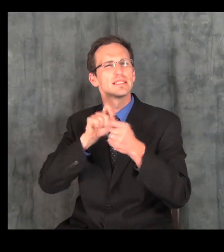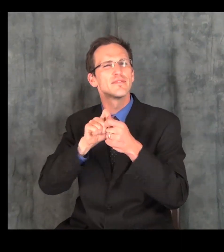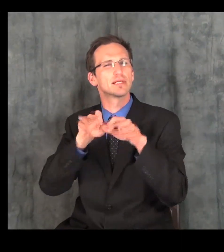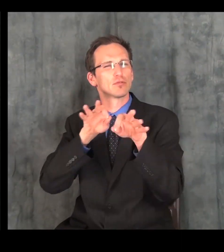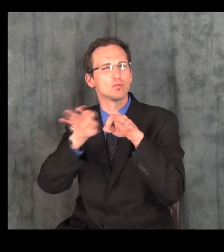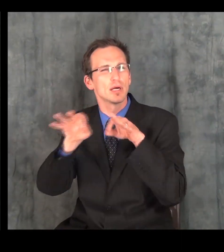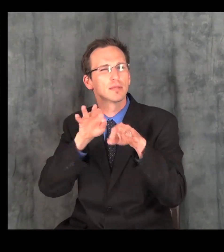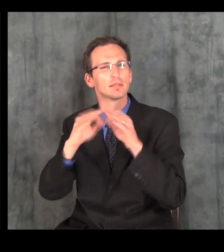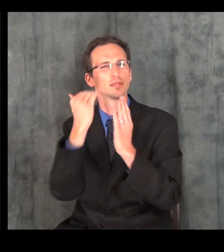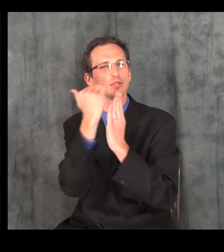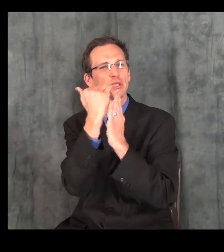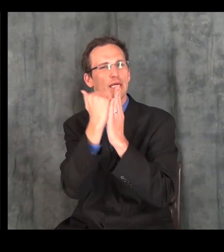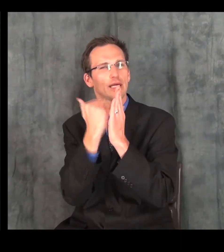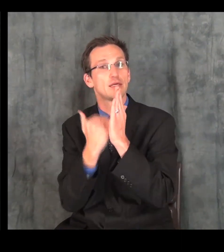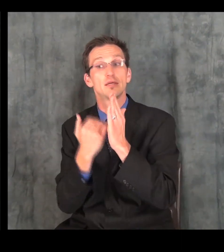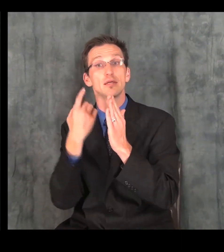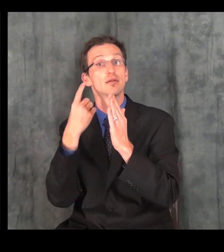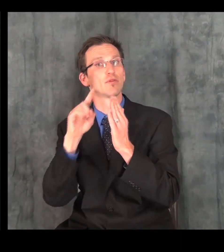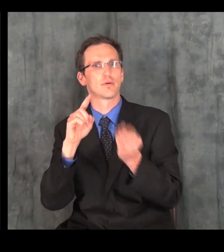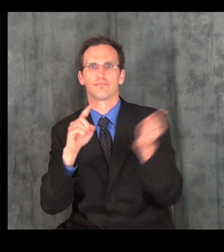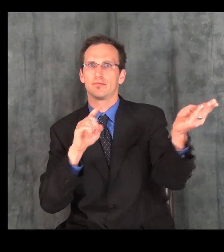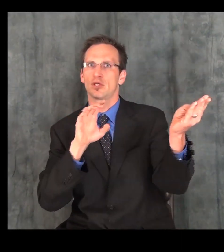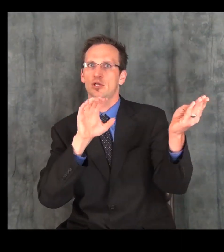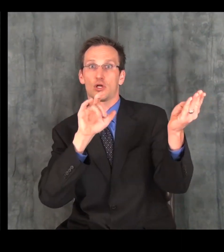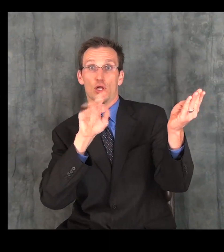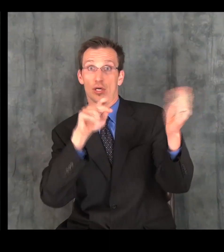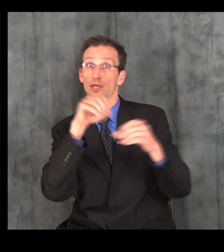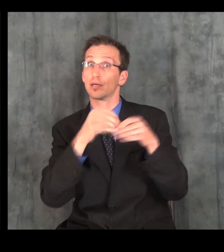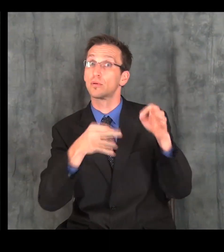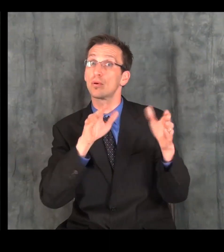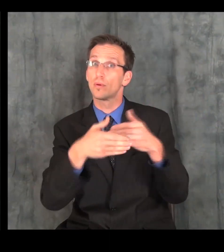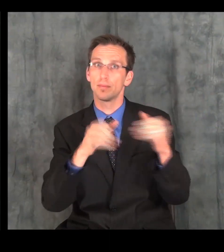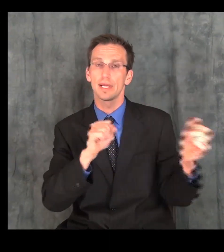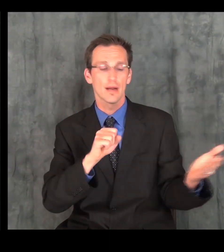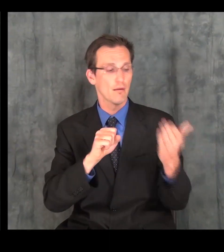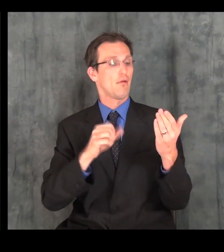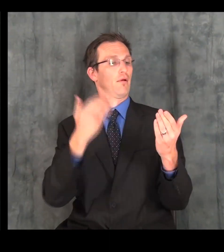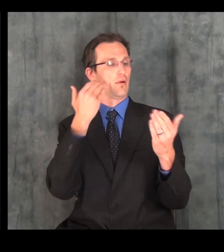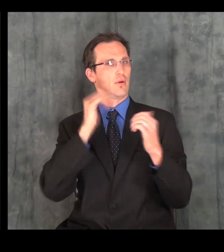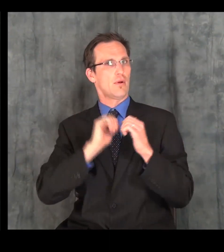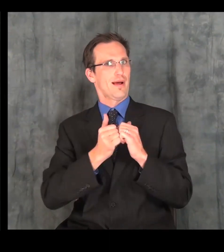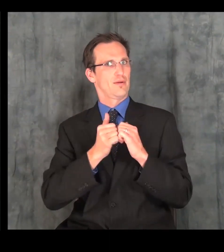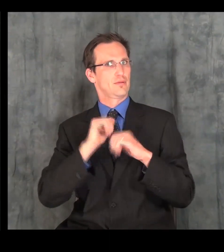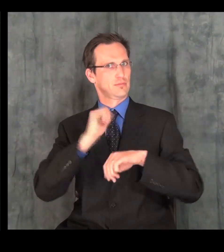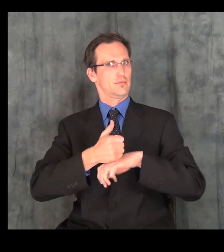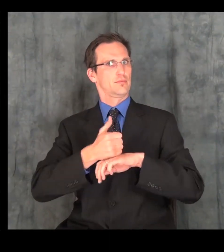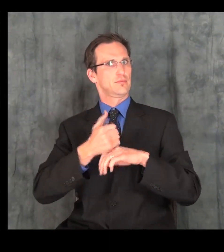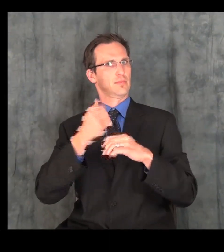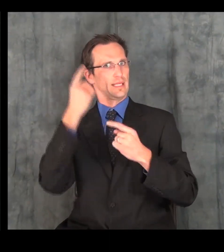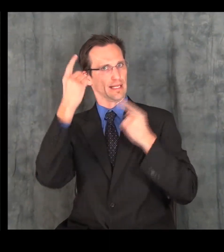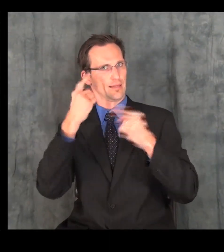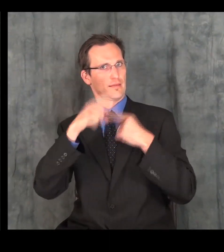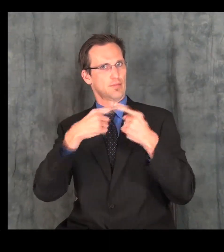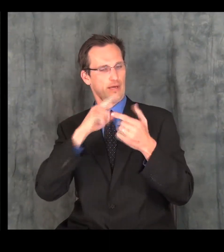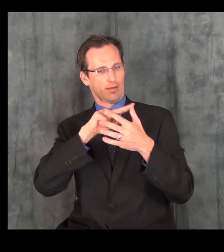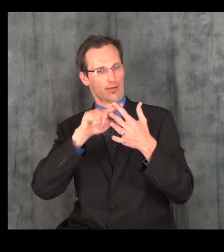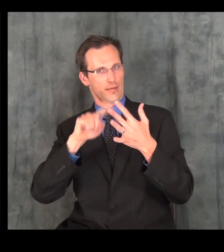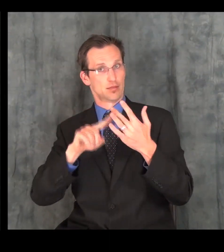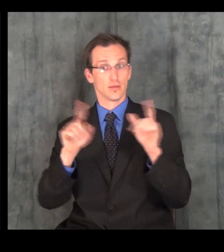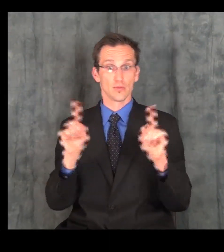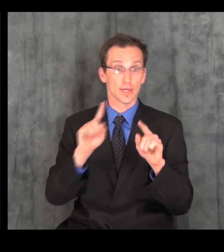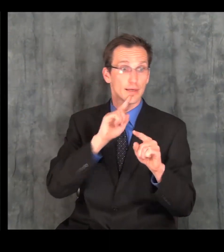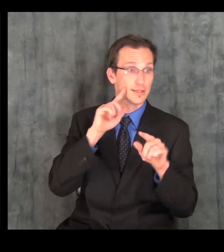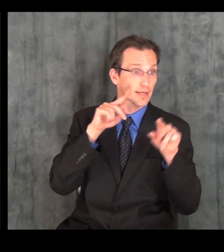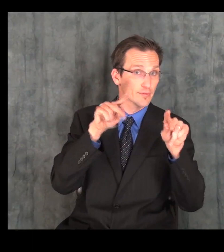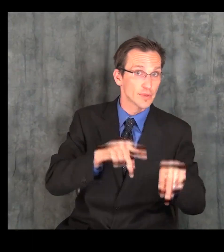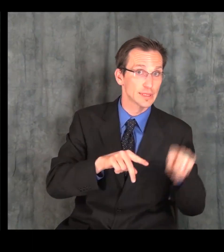for any clerk in the courtroom, so that they should be able to refer to that quickly and make sure that they've taken into account where the deaf person or the